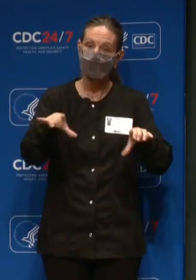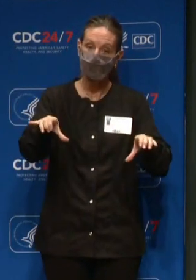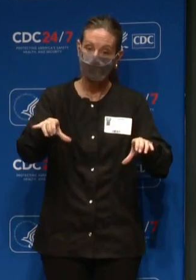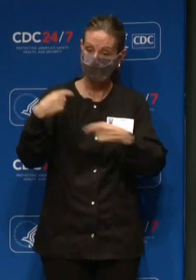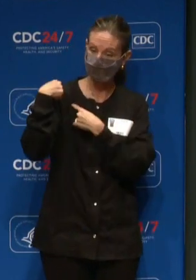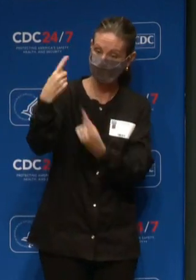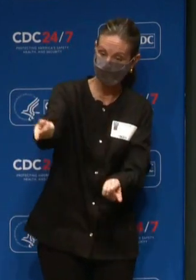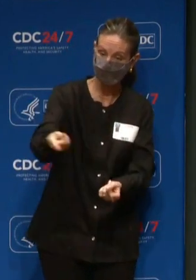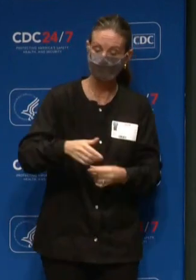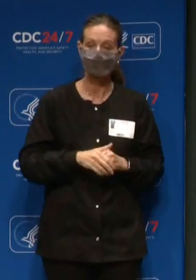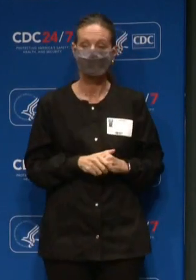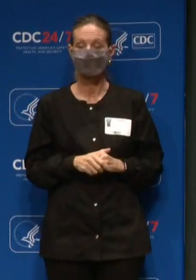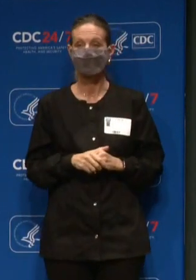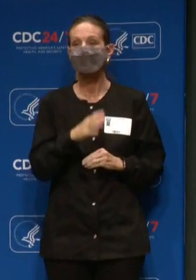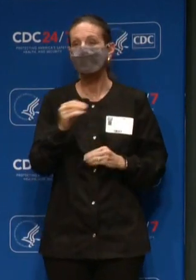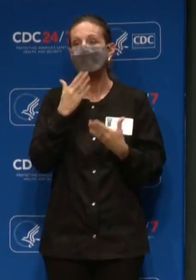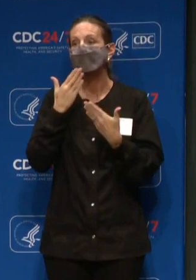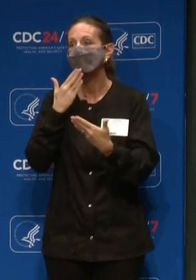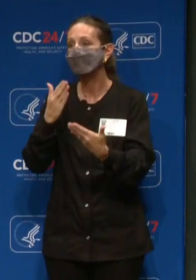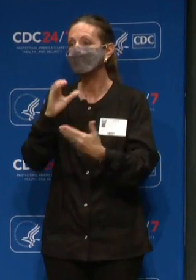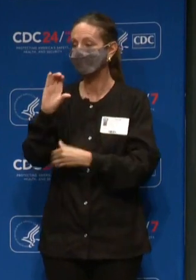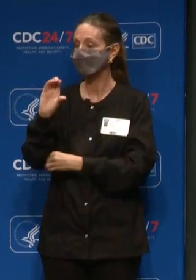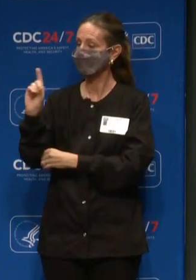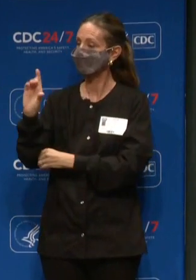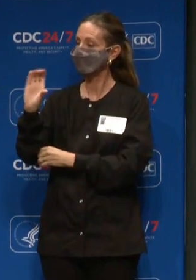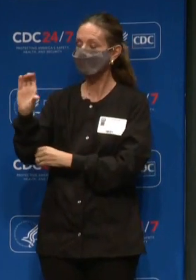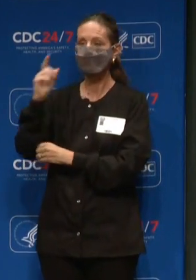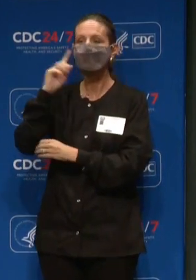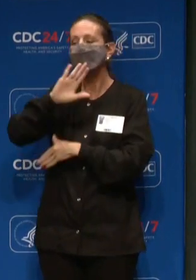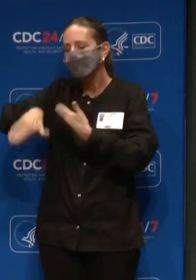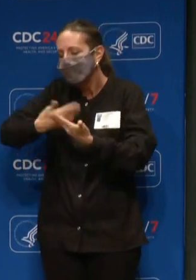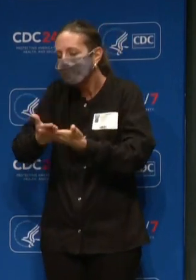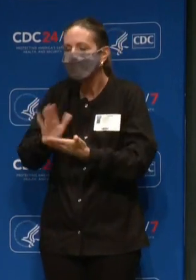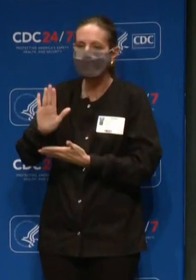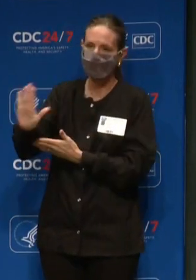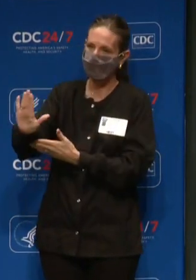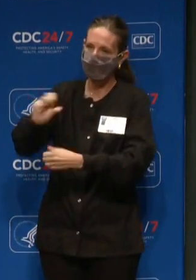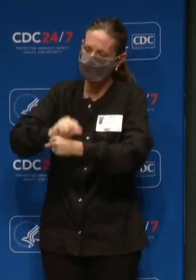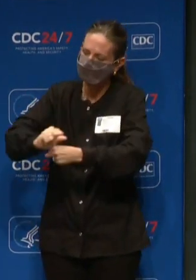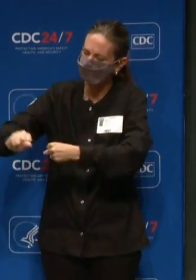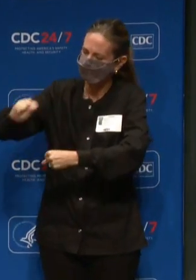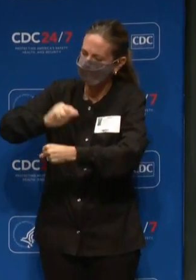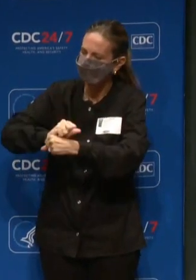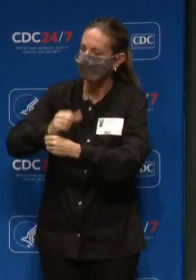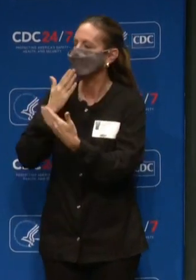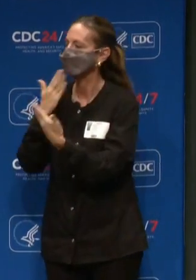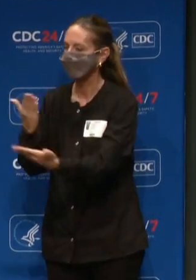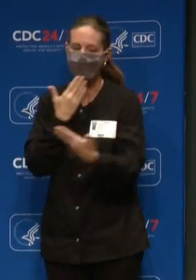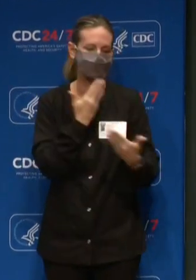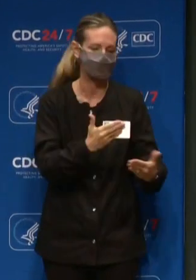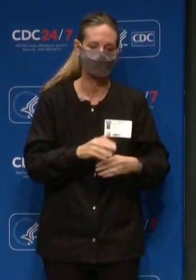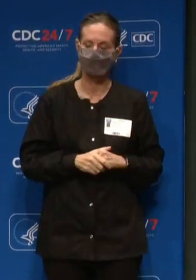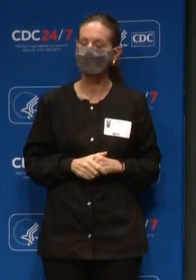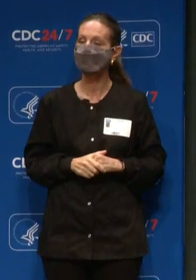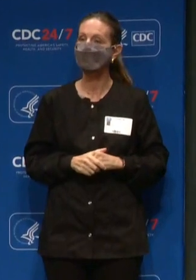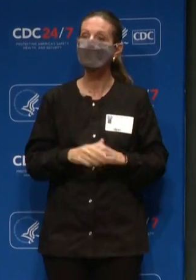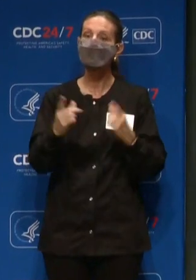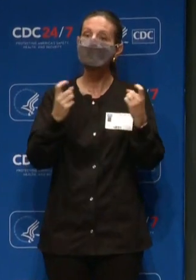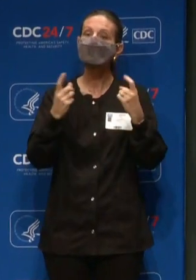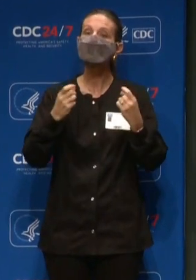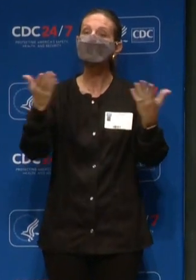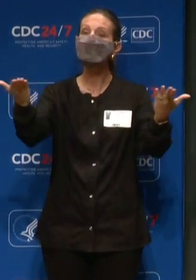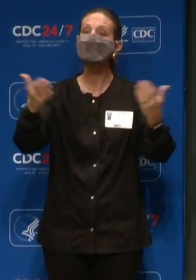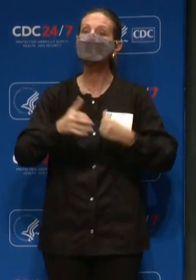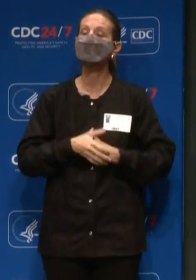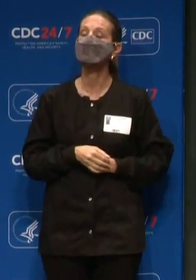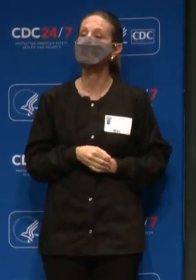at CDC for their incredibly hard work. We're now happy to take some questions. Yeah.